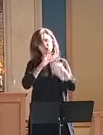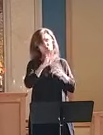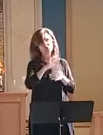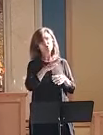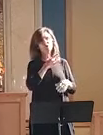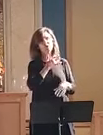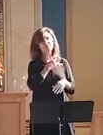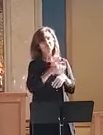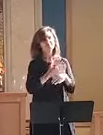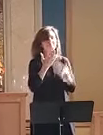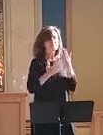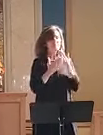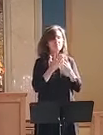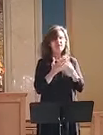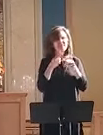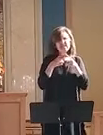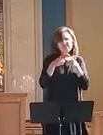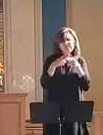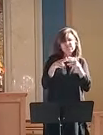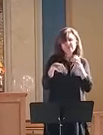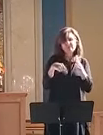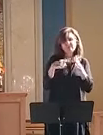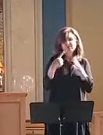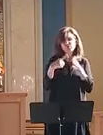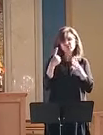We might have small disagreements that can be resolved.